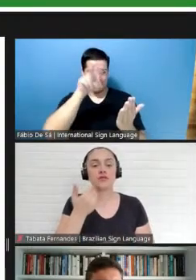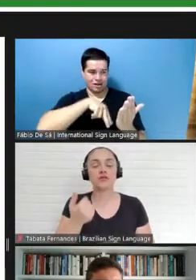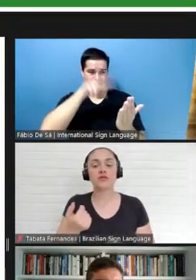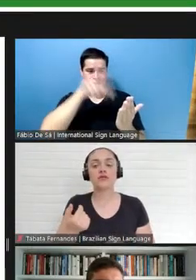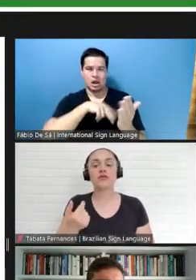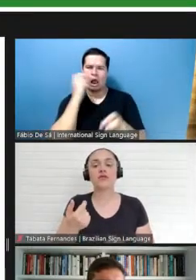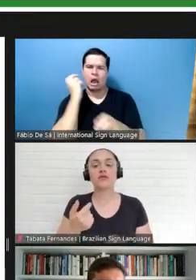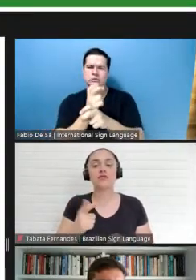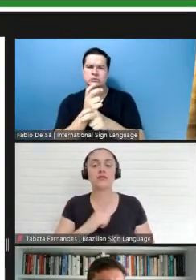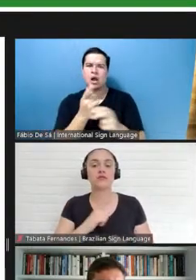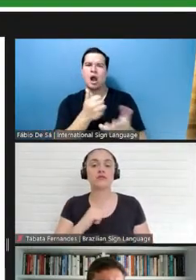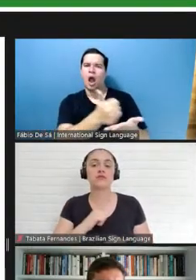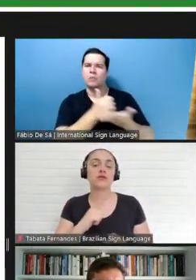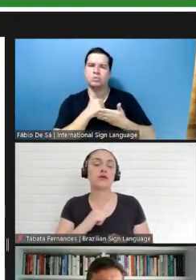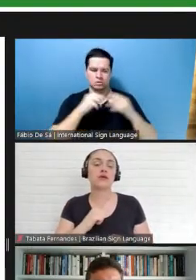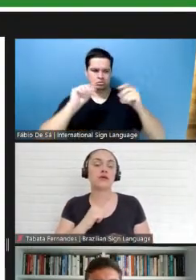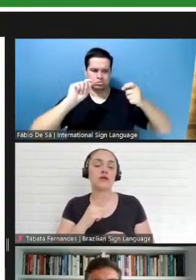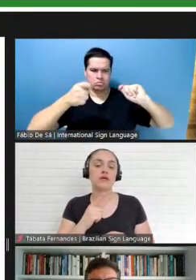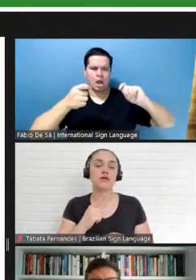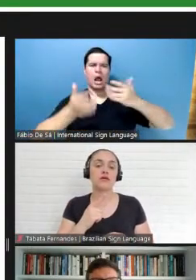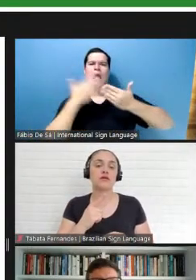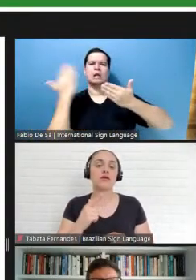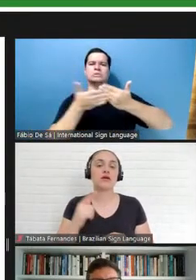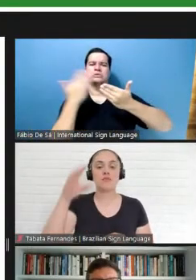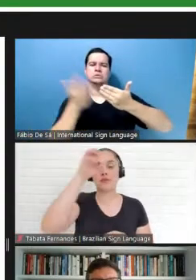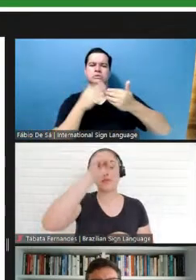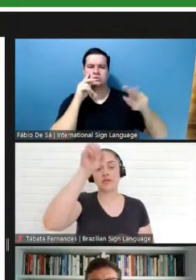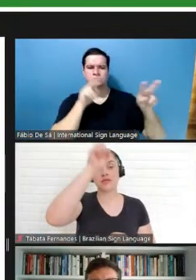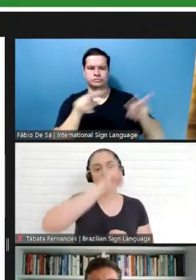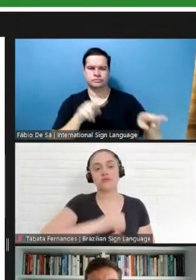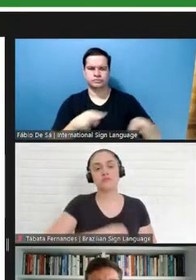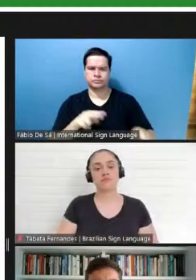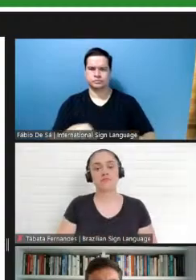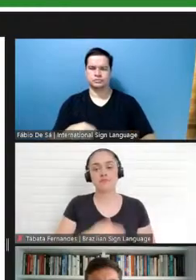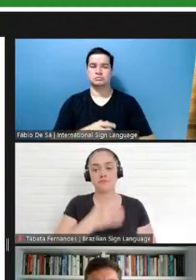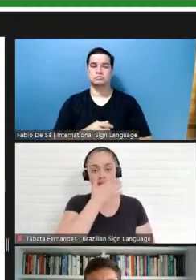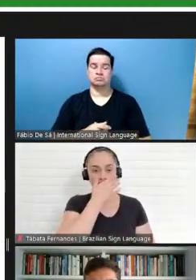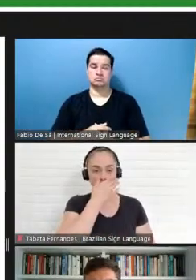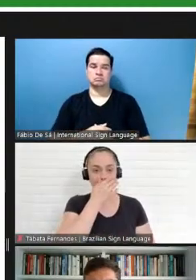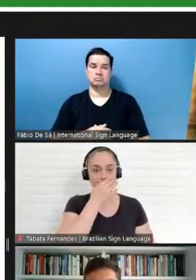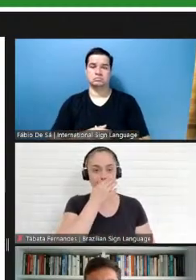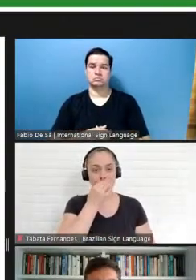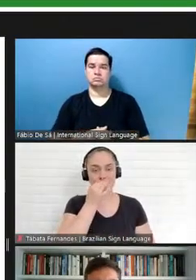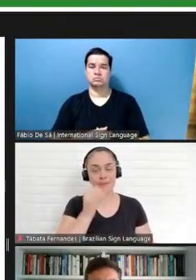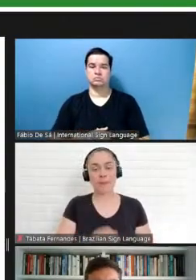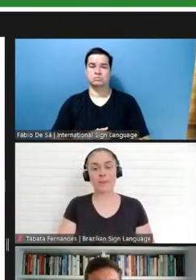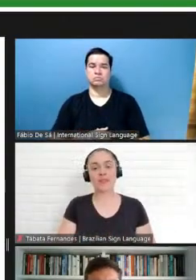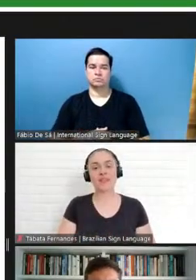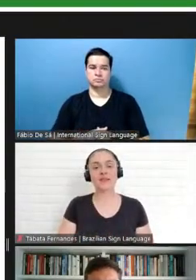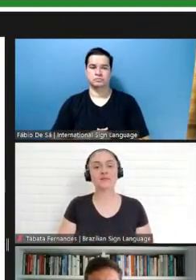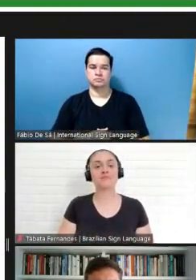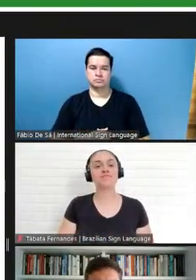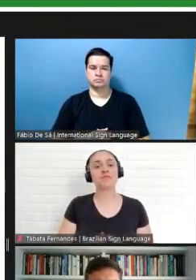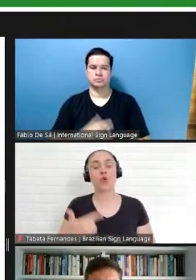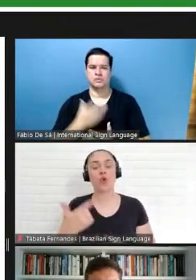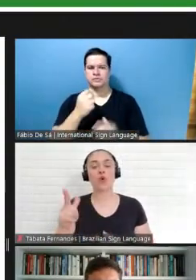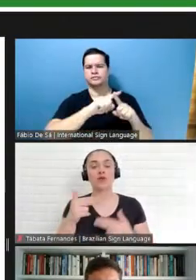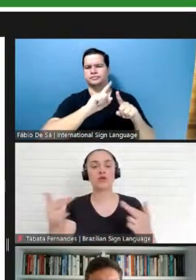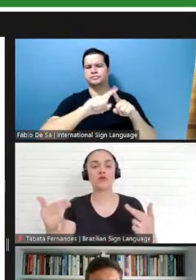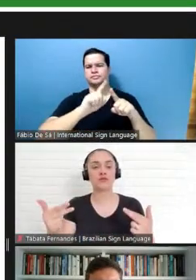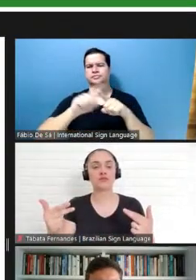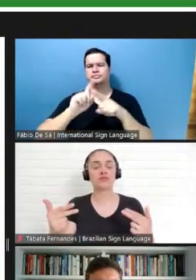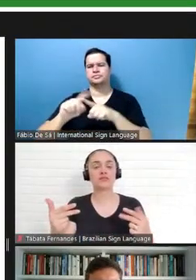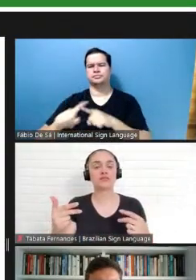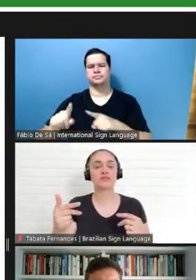Chrome format. Oh, don't worry about that. Done that. The other thing I wanted to talk about too in